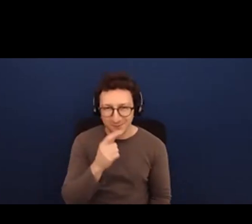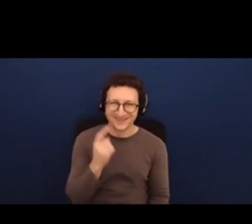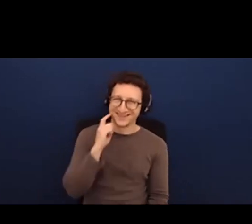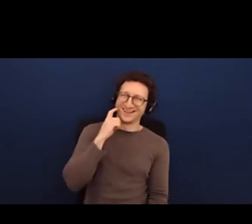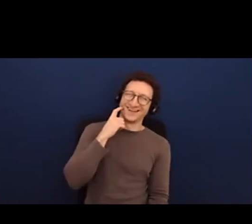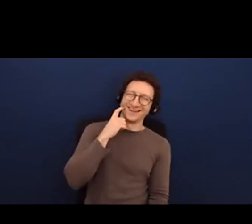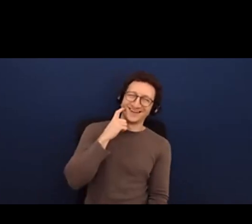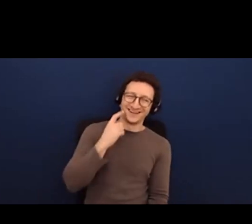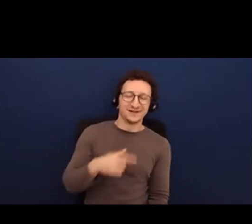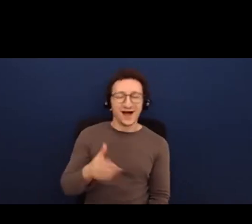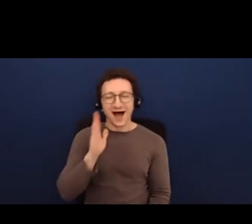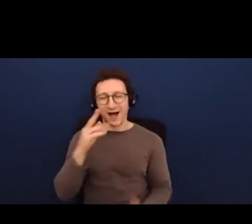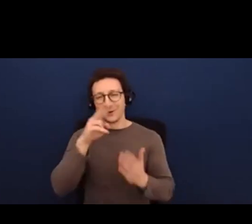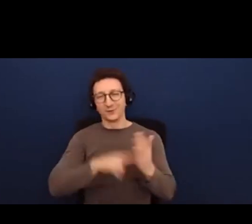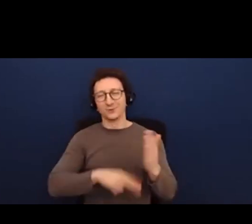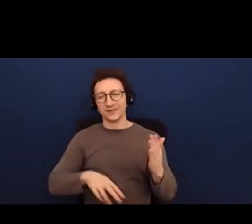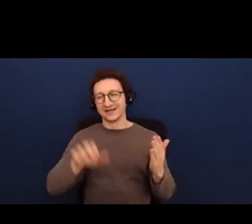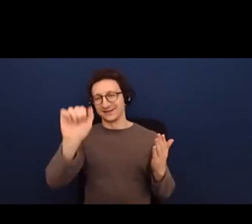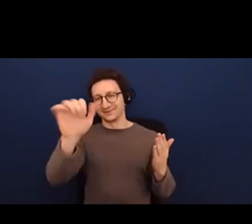and so I'll read the question,